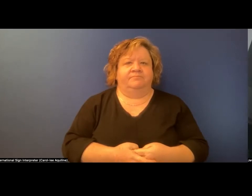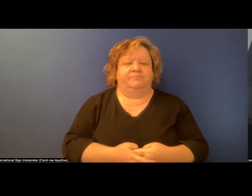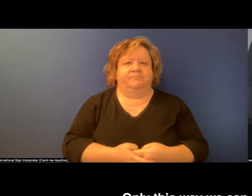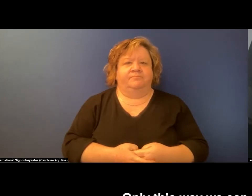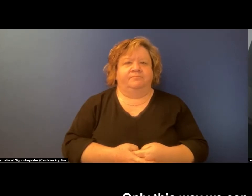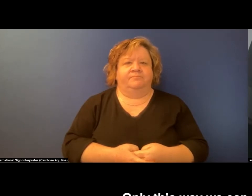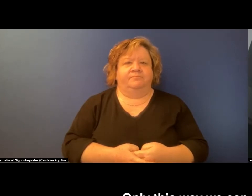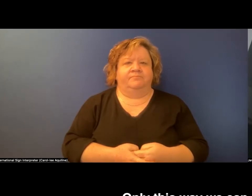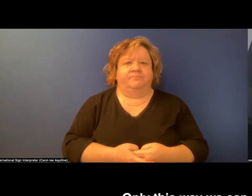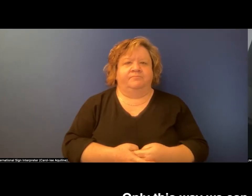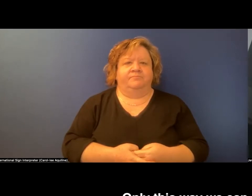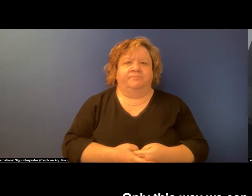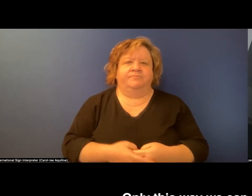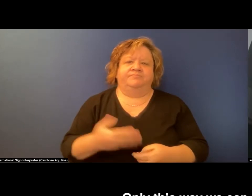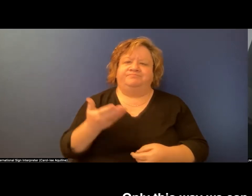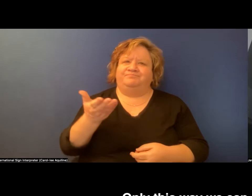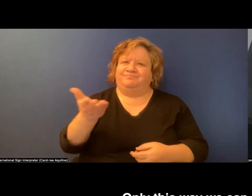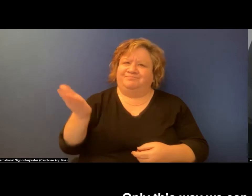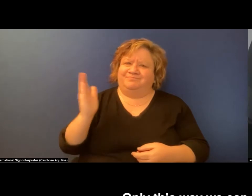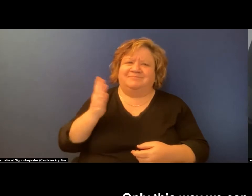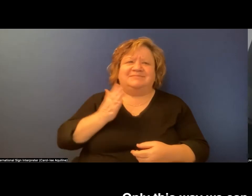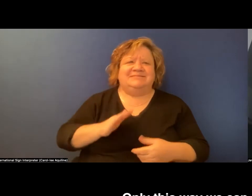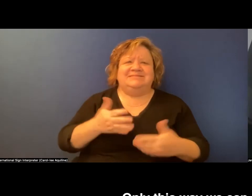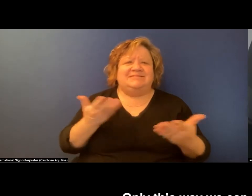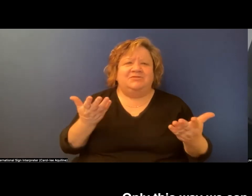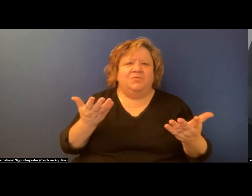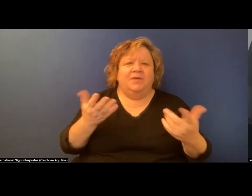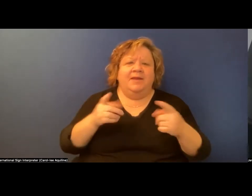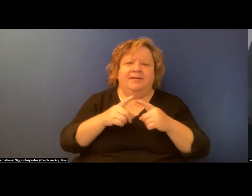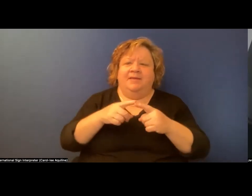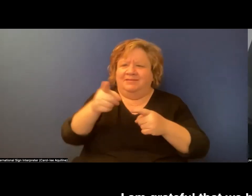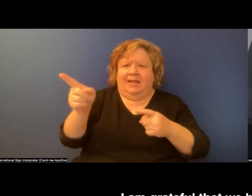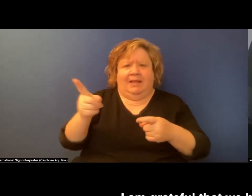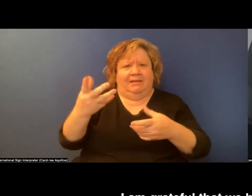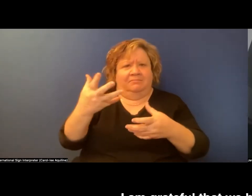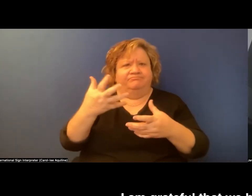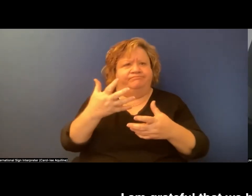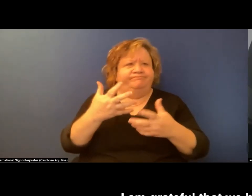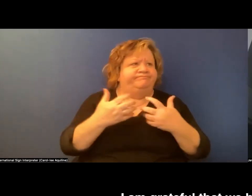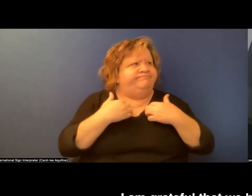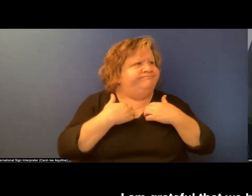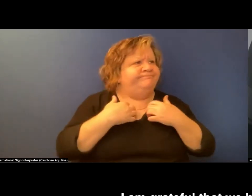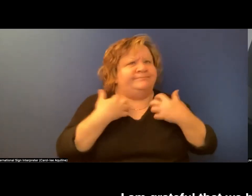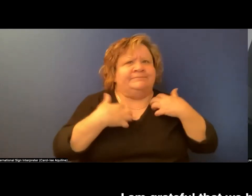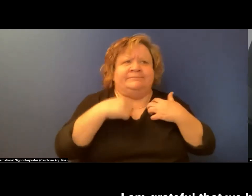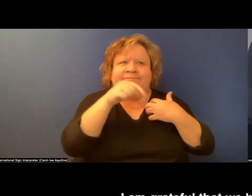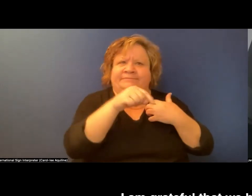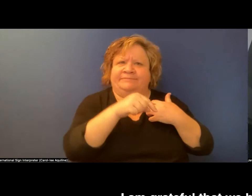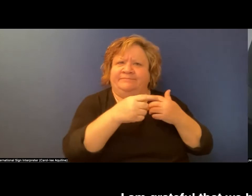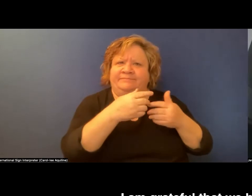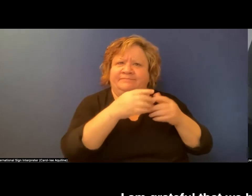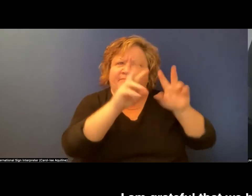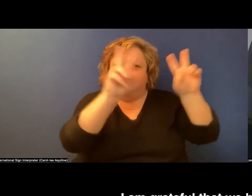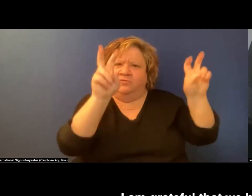holders. Only this way we can ensure full inclusion. This way, I am grateful that we have so many